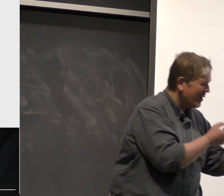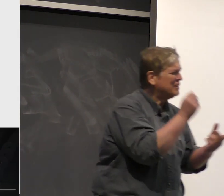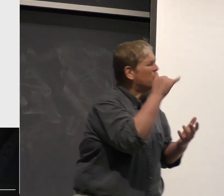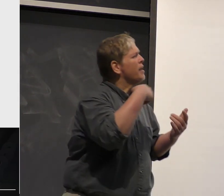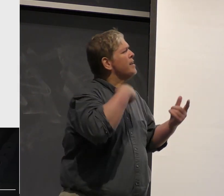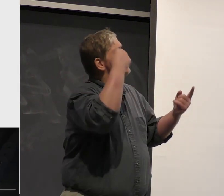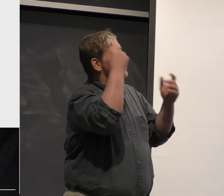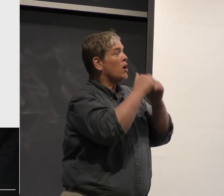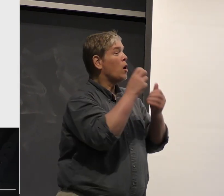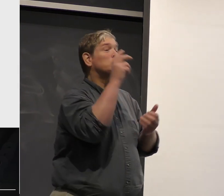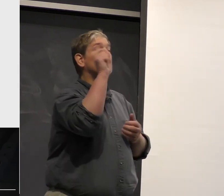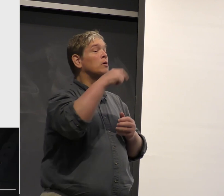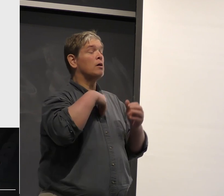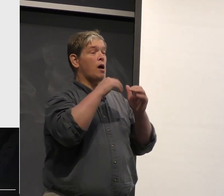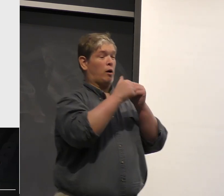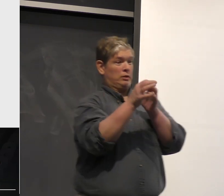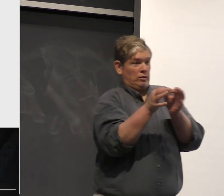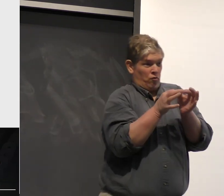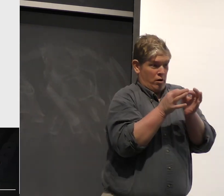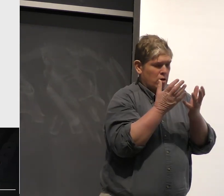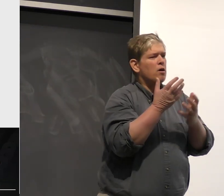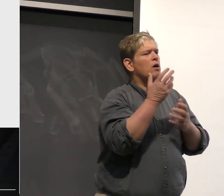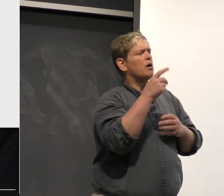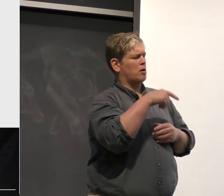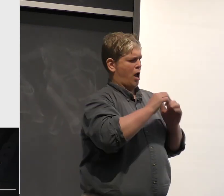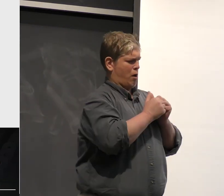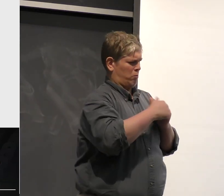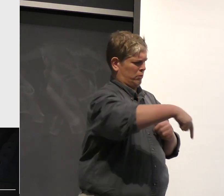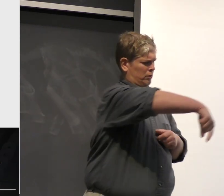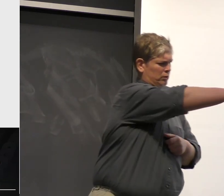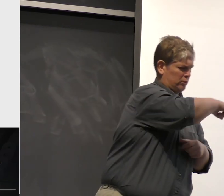deaf? And so I'm just thinking, how do we define that? And then